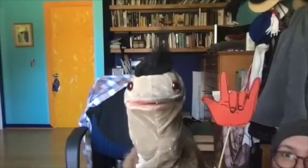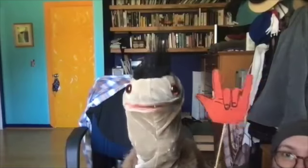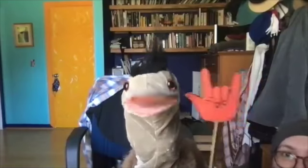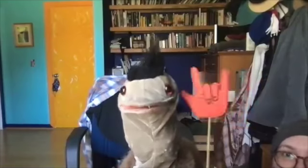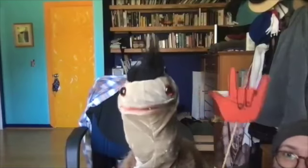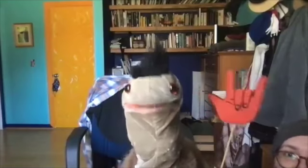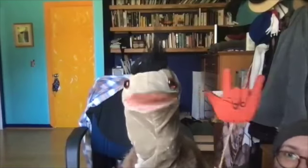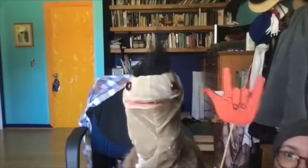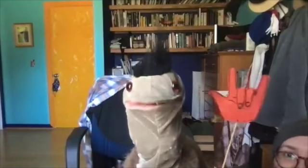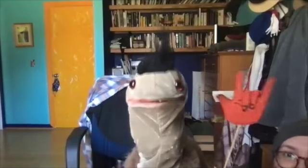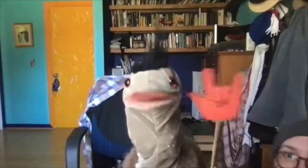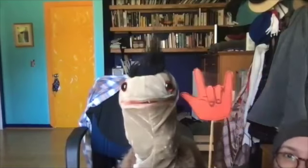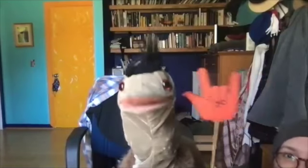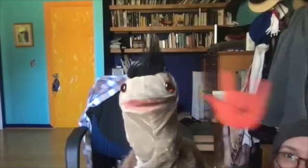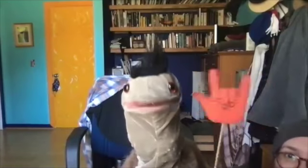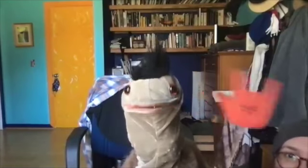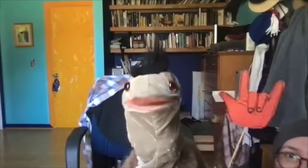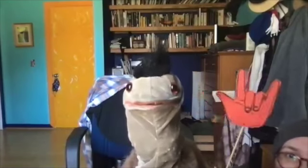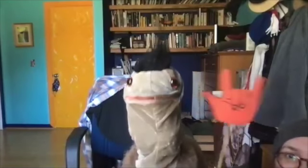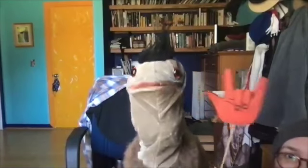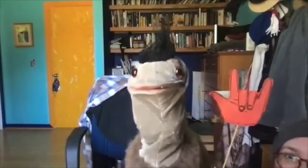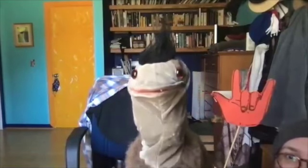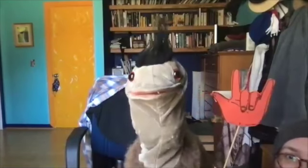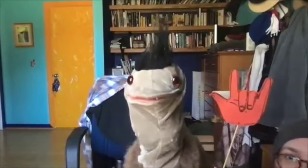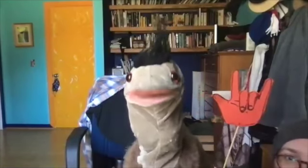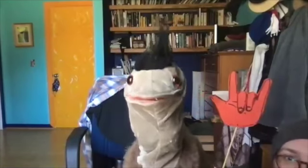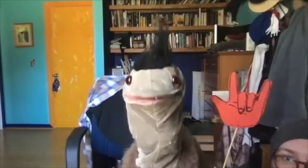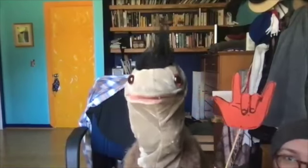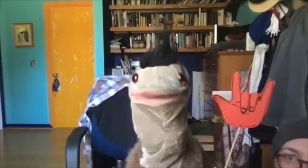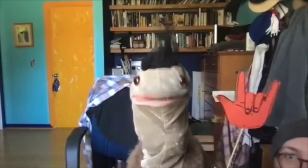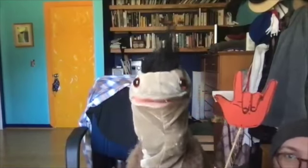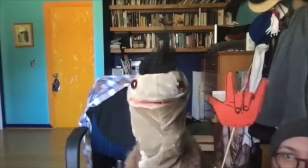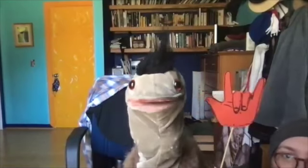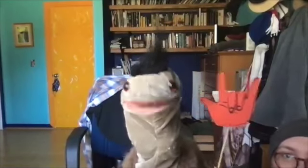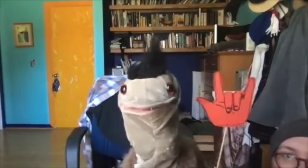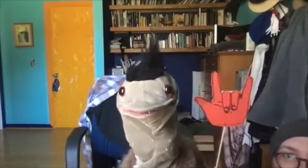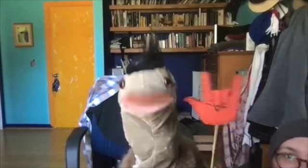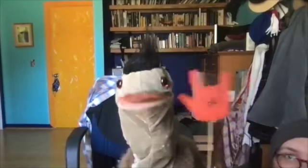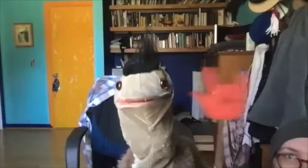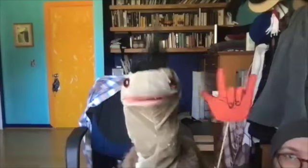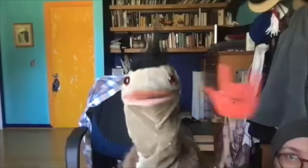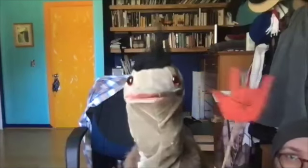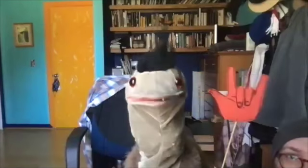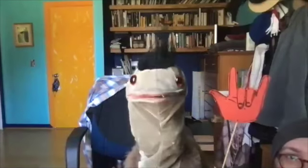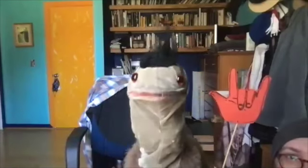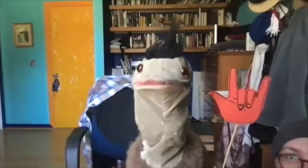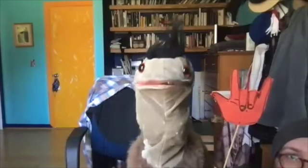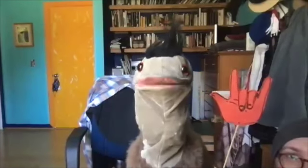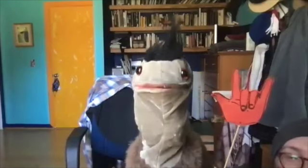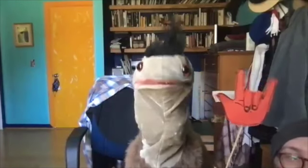who else we got here? Oni, Madeline, I love you. Oh my goodness, there's so many people. Claire, I love you. Oh my gosh, gonna